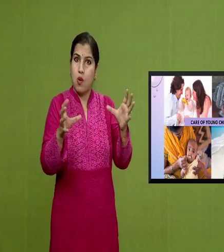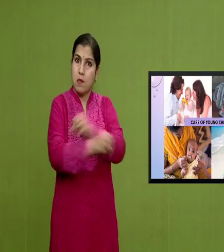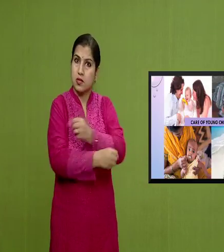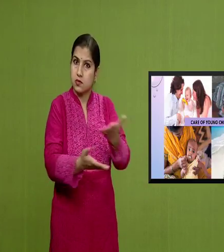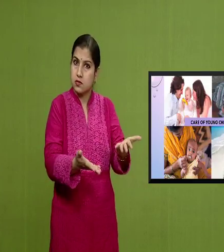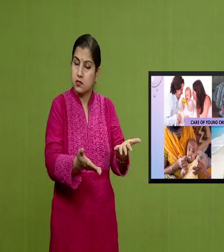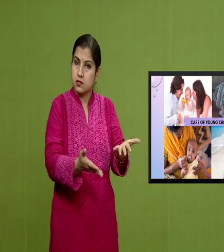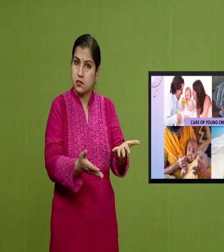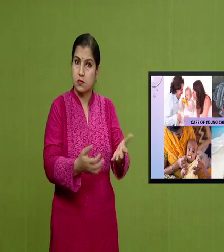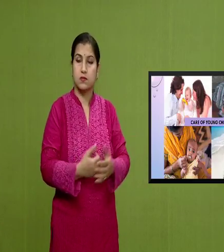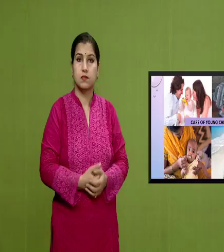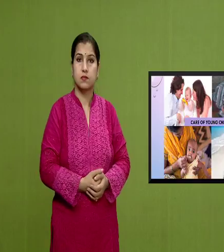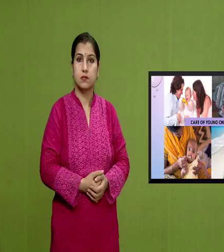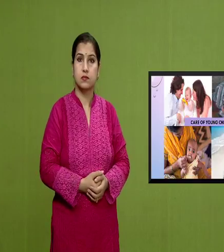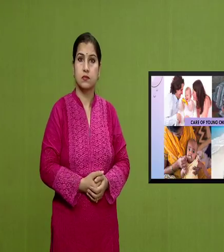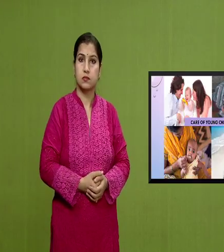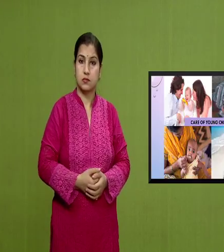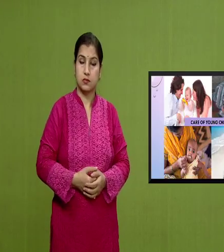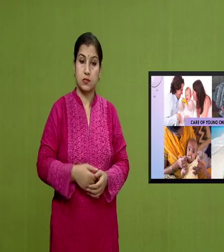lack social skills.